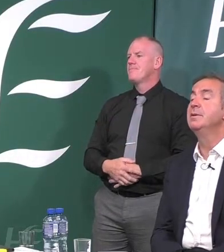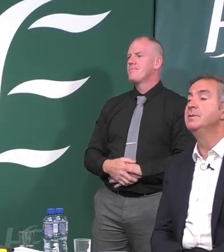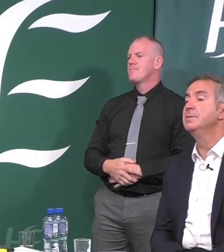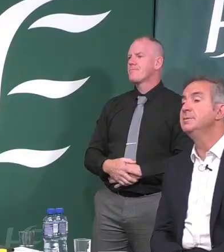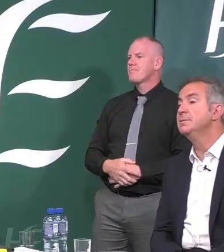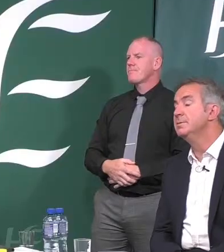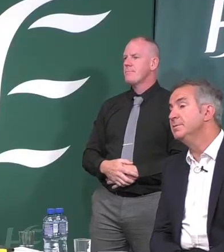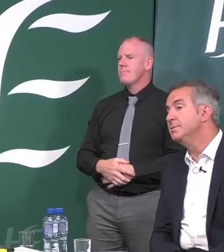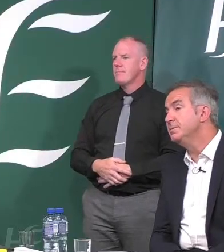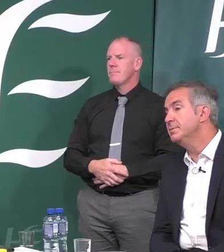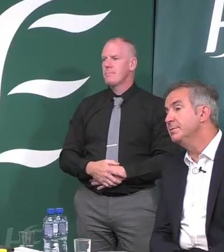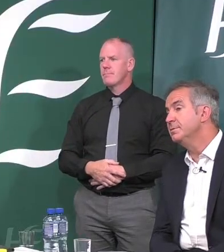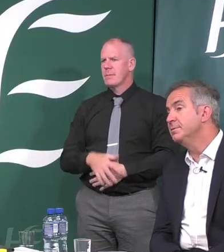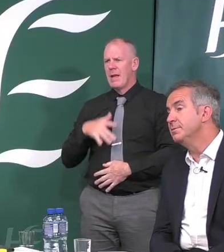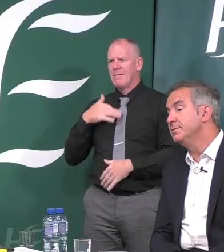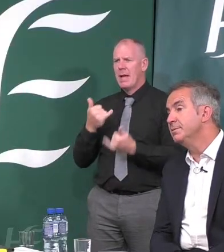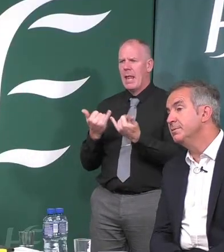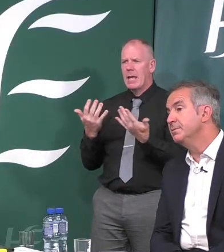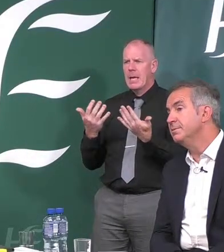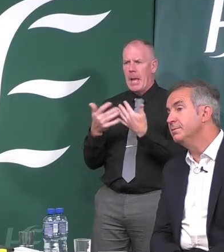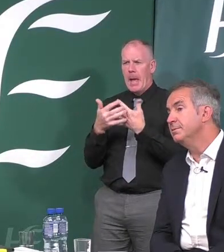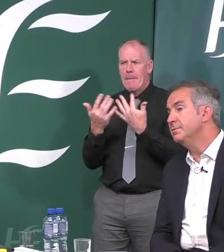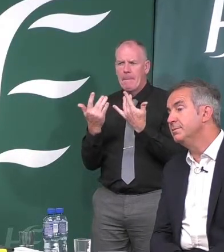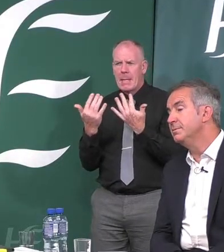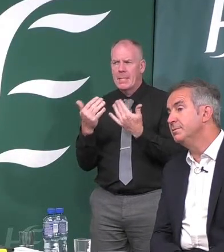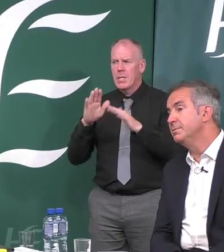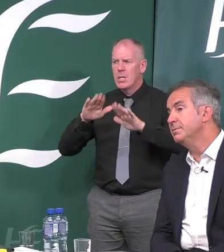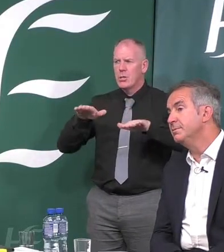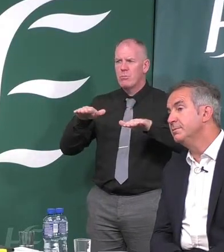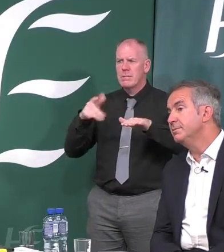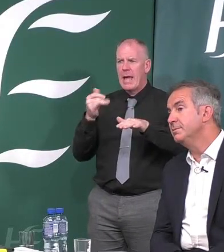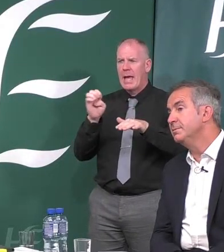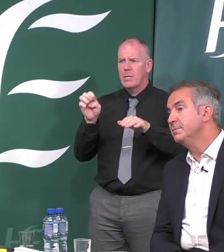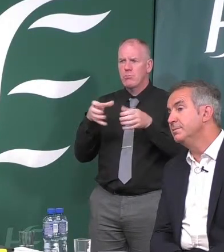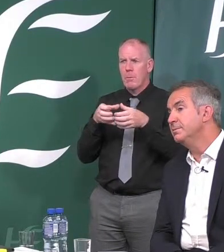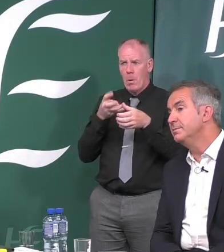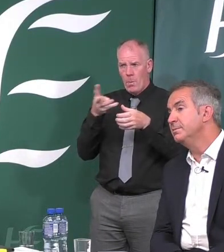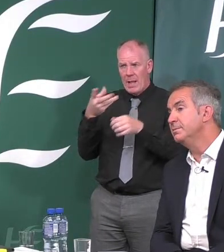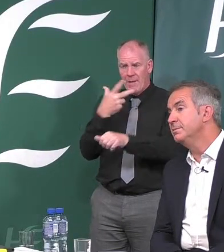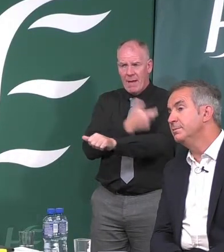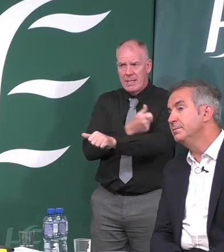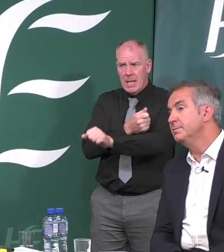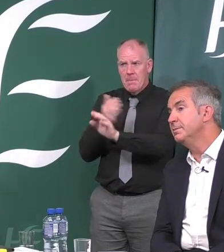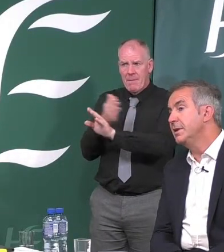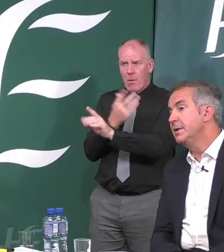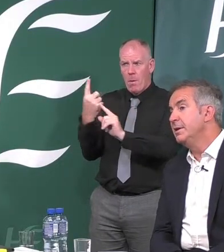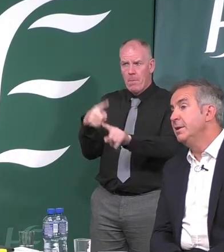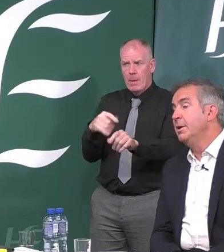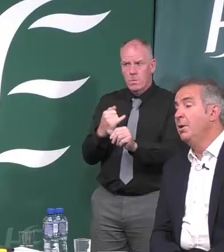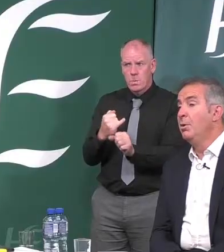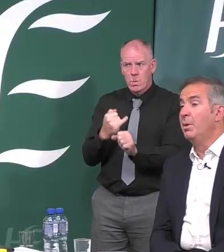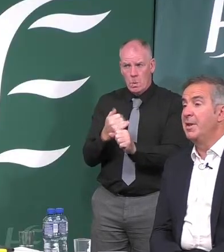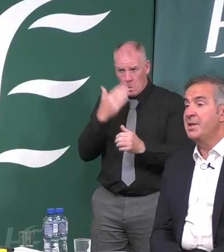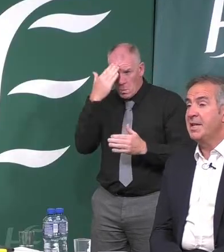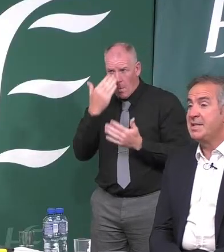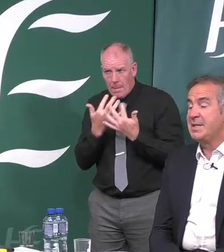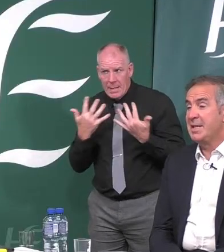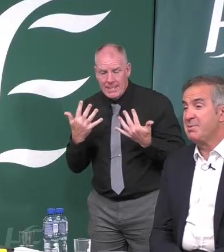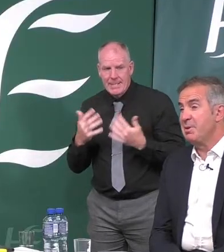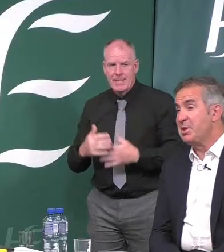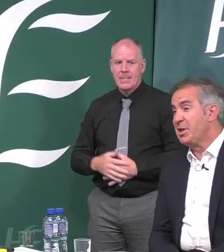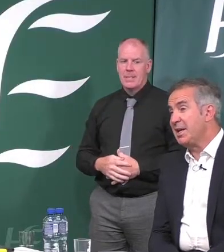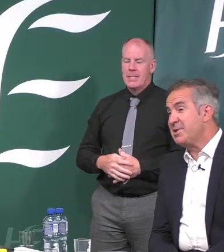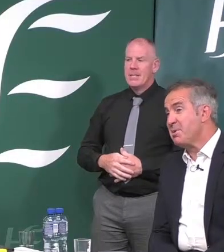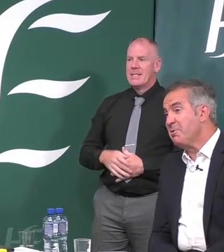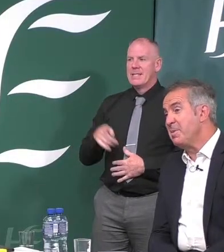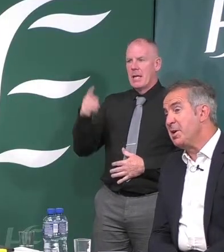Do you have any idea of roughly how many children in this age bracket will be vaccinated before the return to schools? Well, I think that's